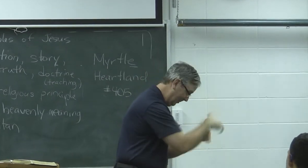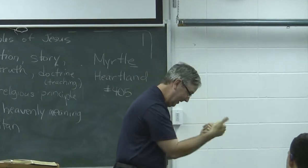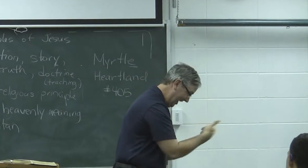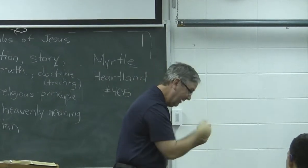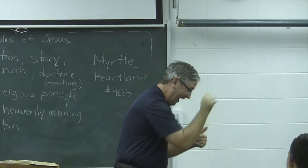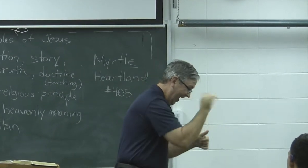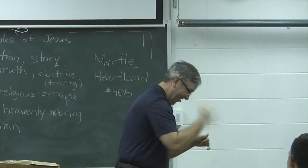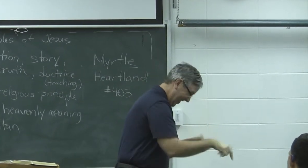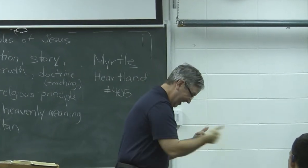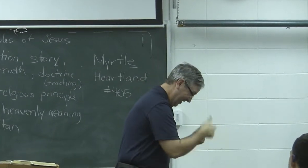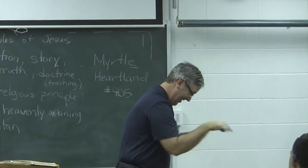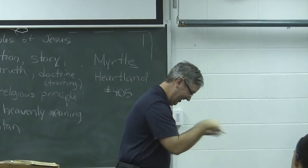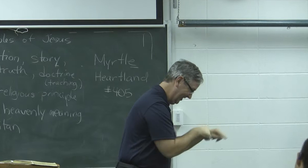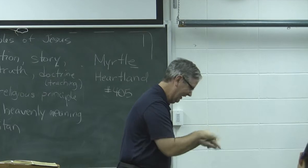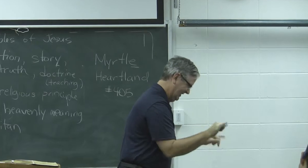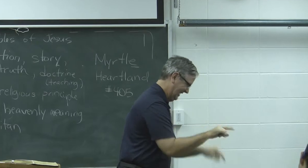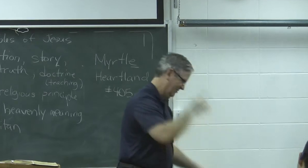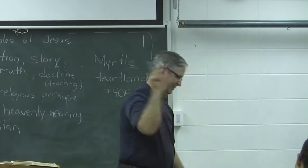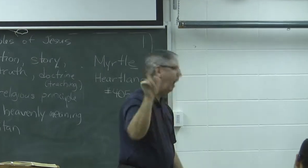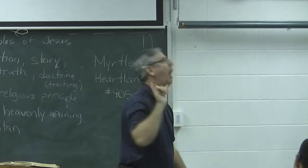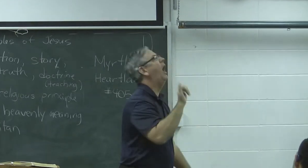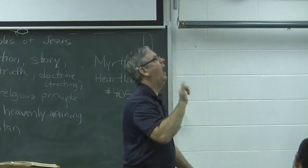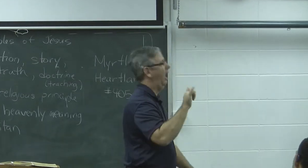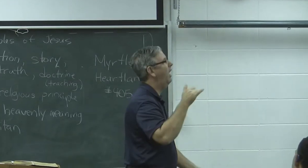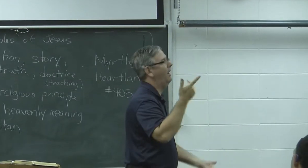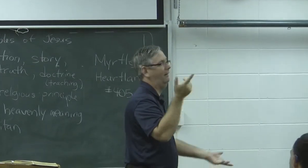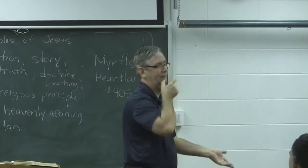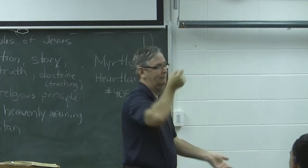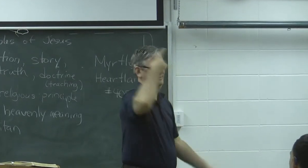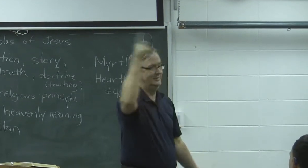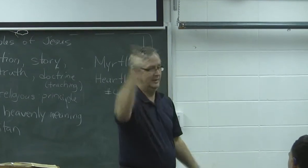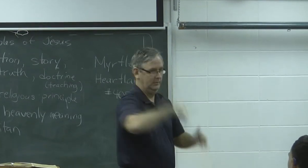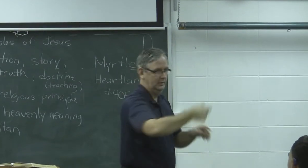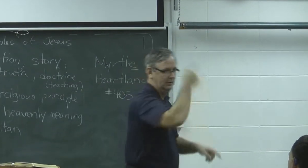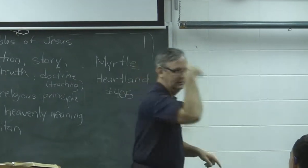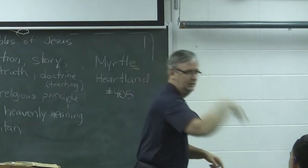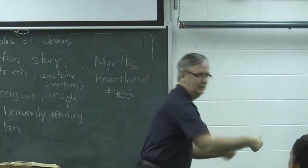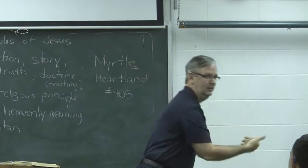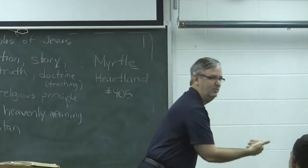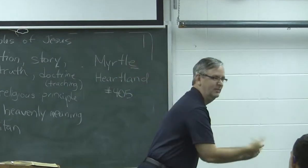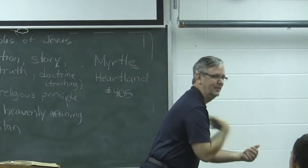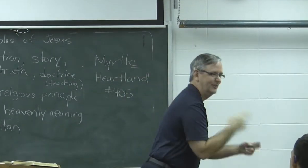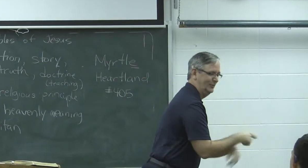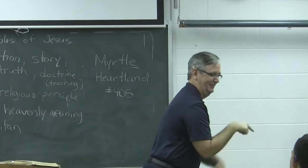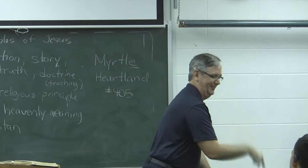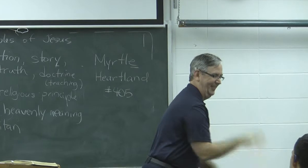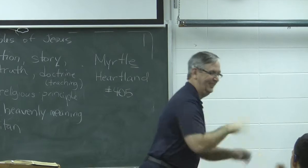idea. Like, give them an example of a game, or so they understand. They might not understand